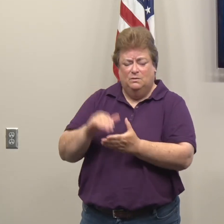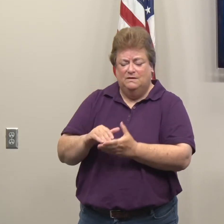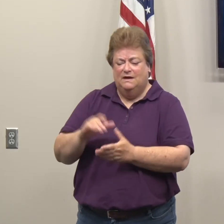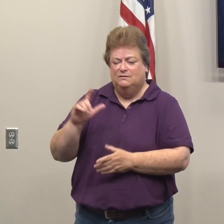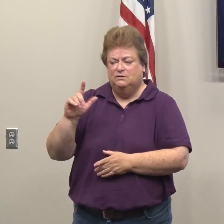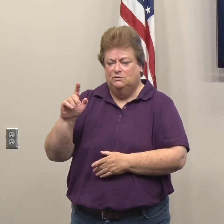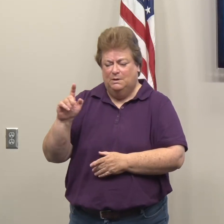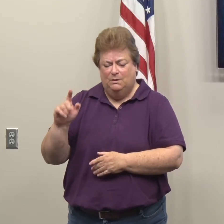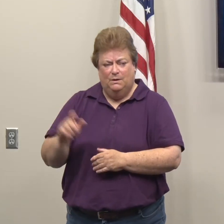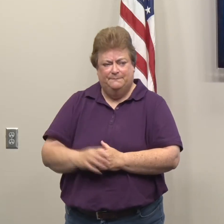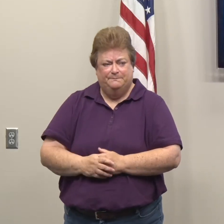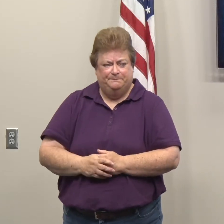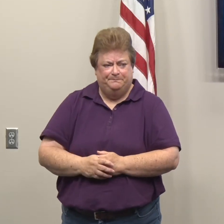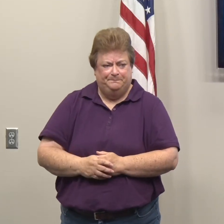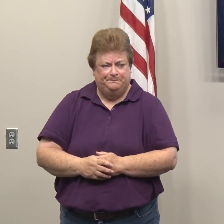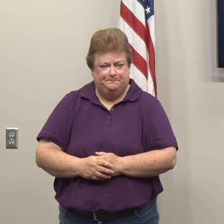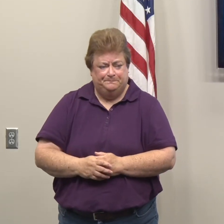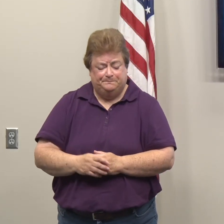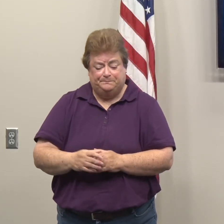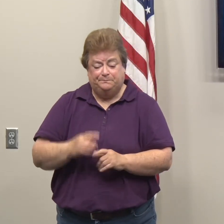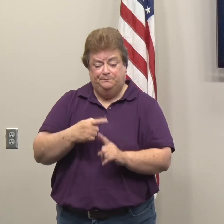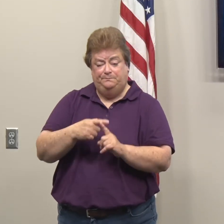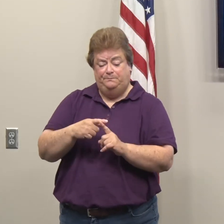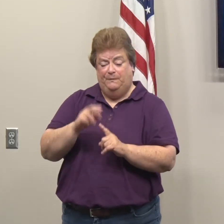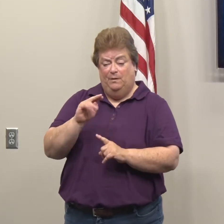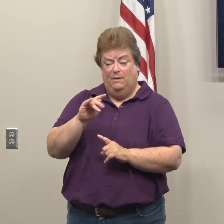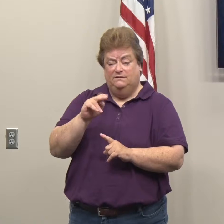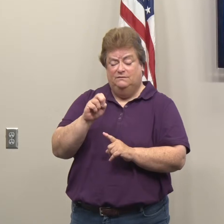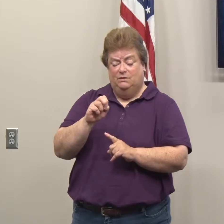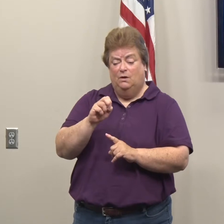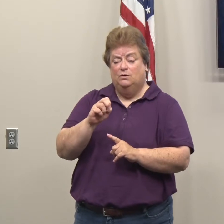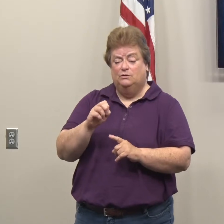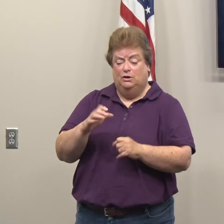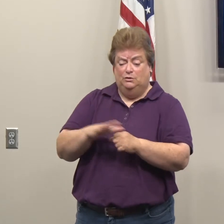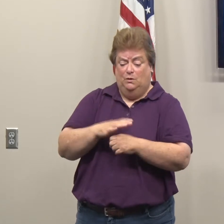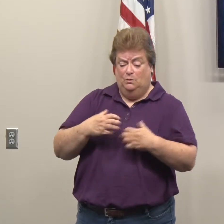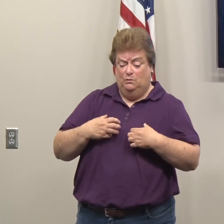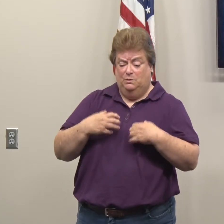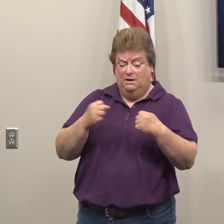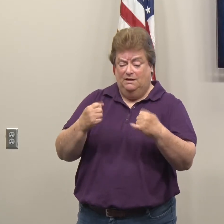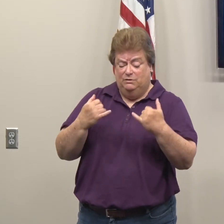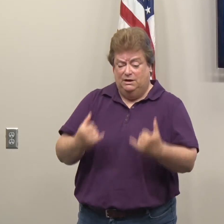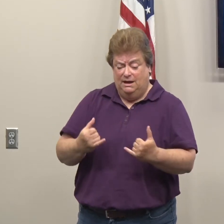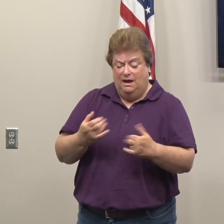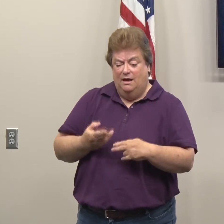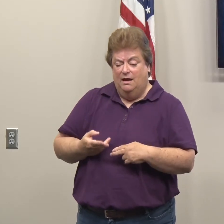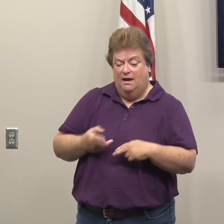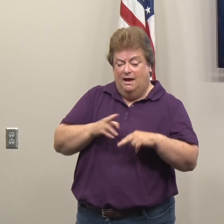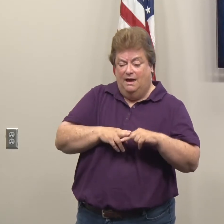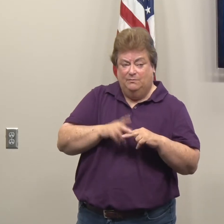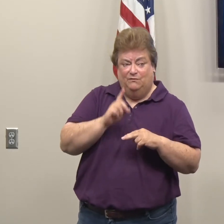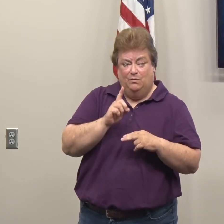3,021. On a more positive note, our total recoveries identified to date are up from